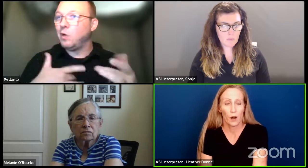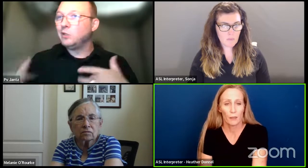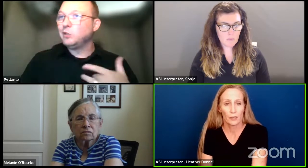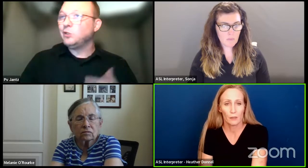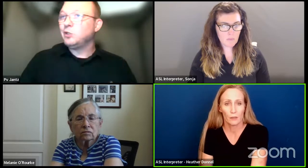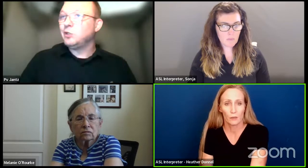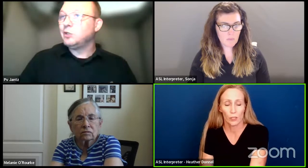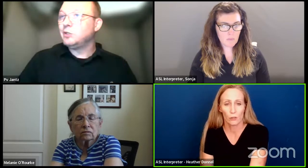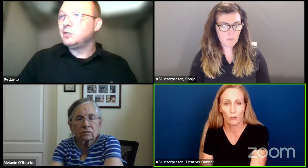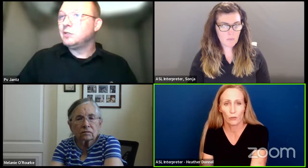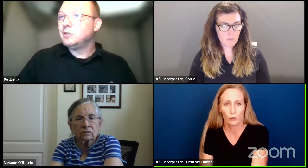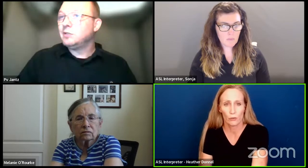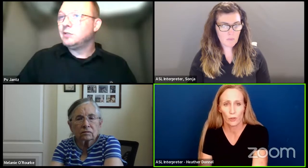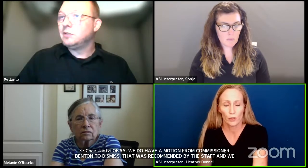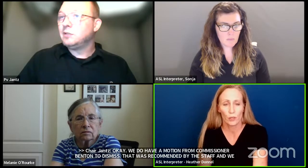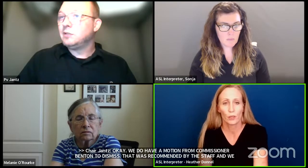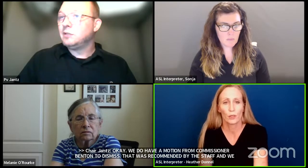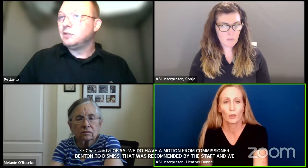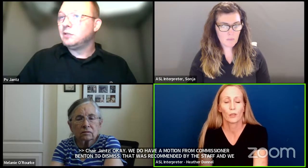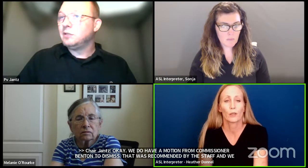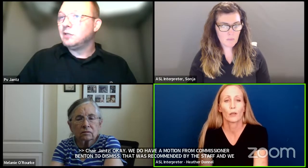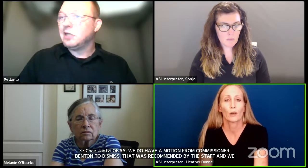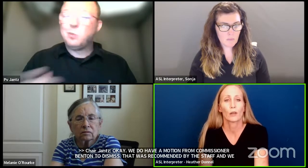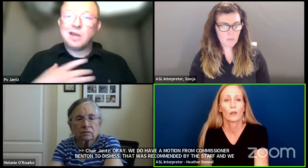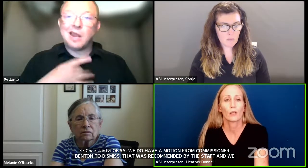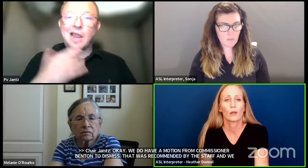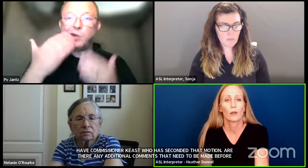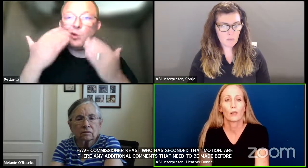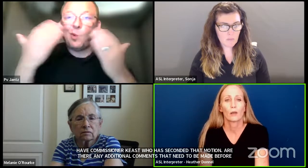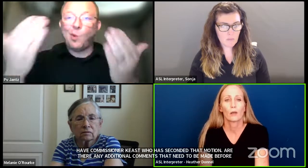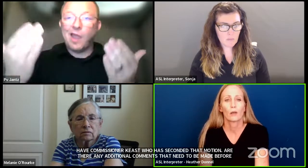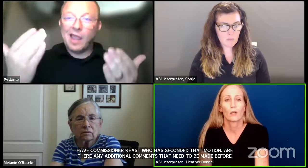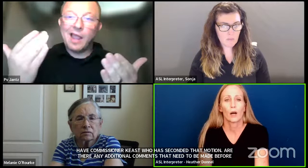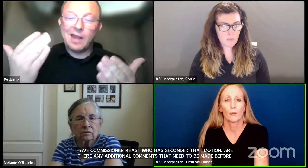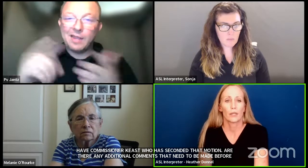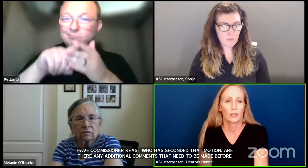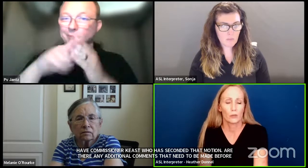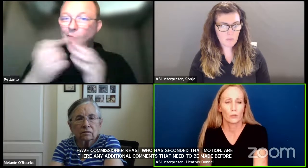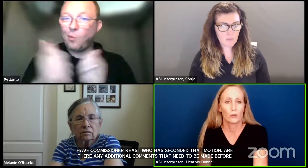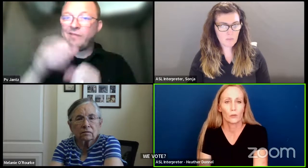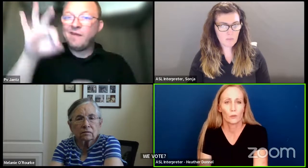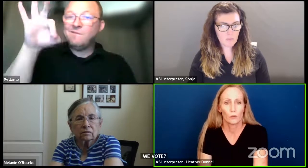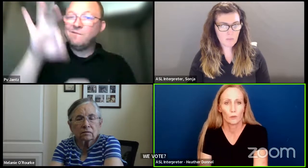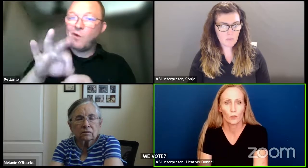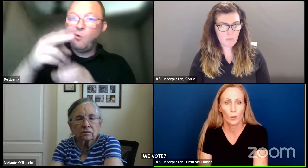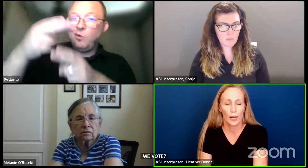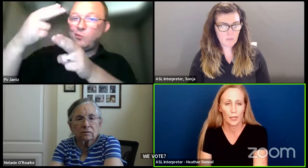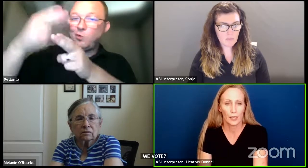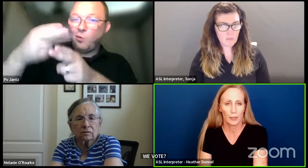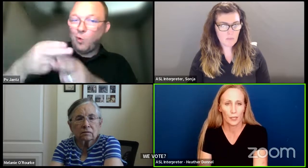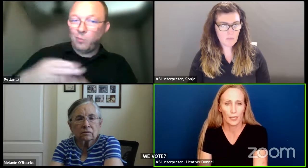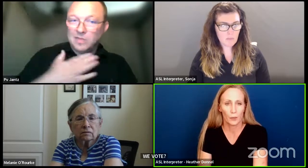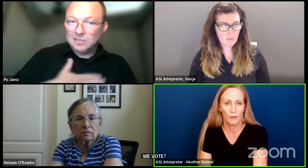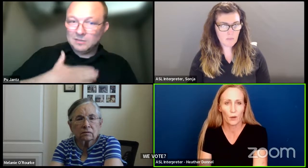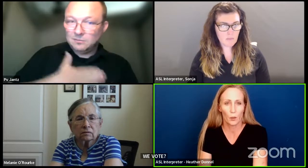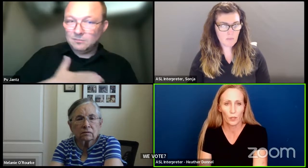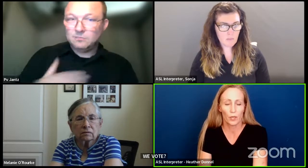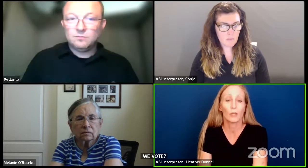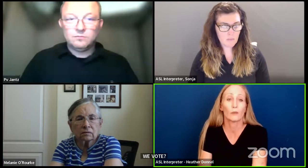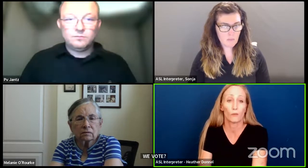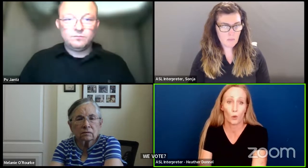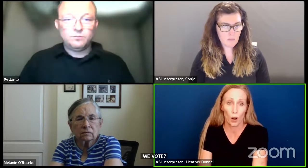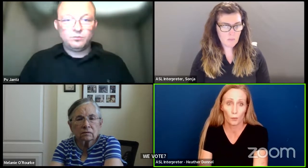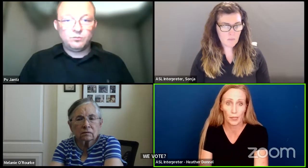Seeing no comments or concerns, I would like to go ahead and begin with the